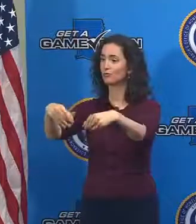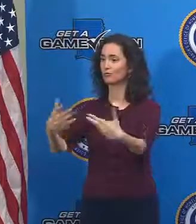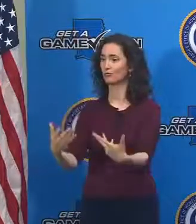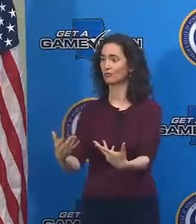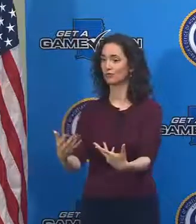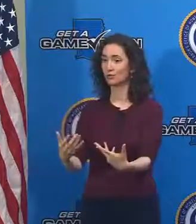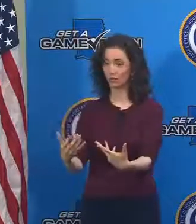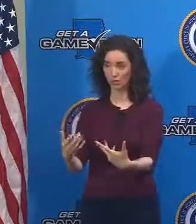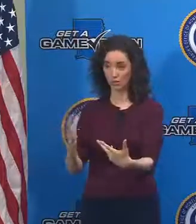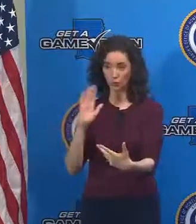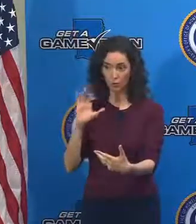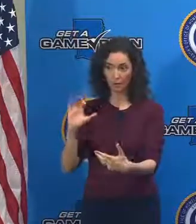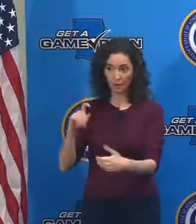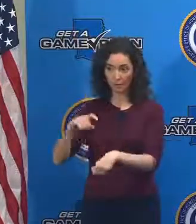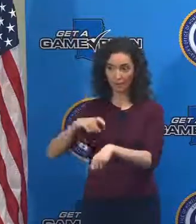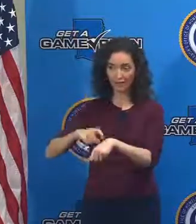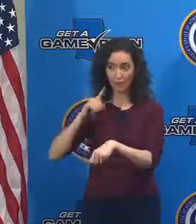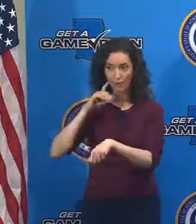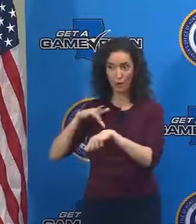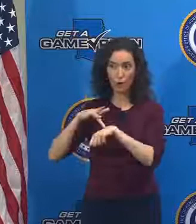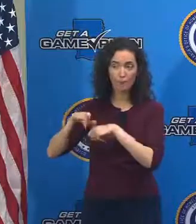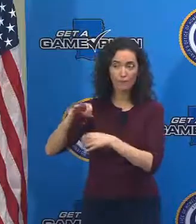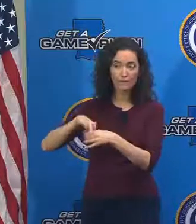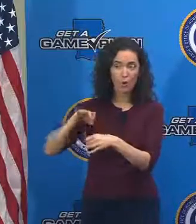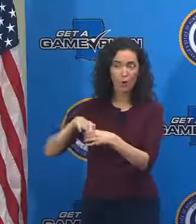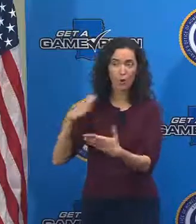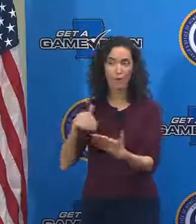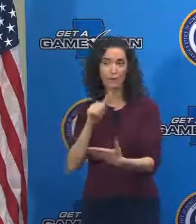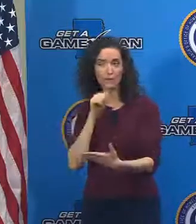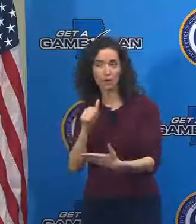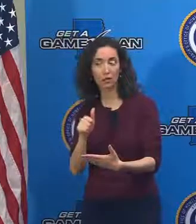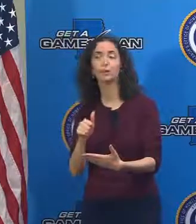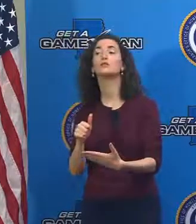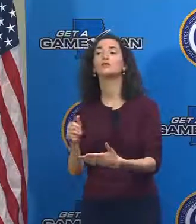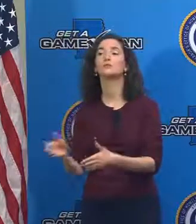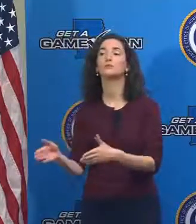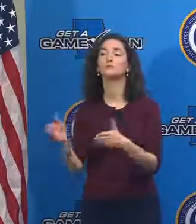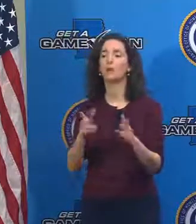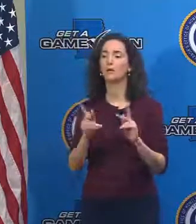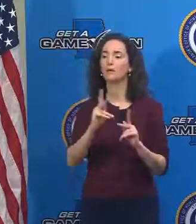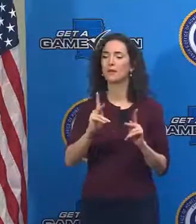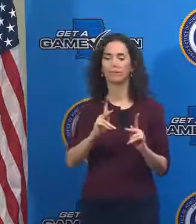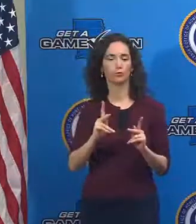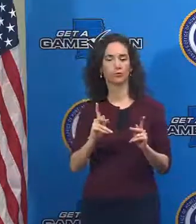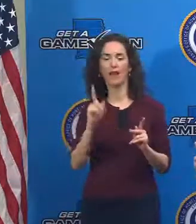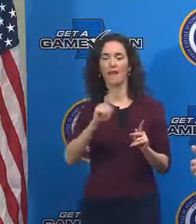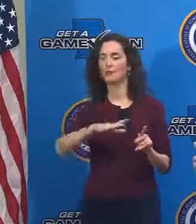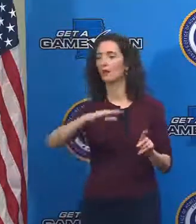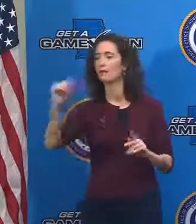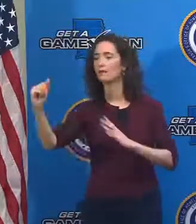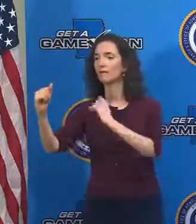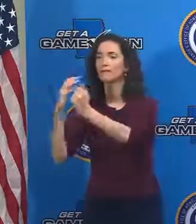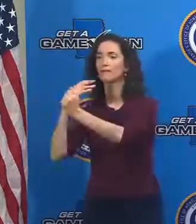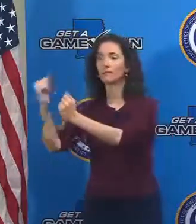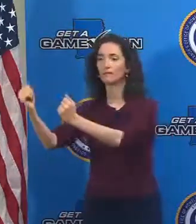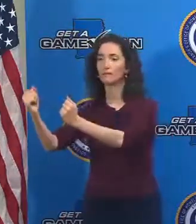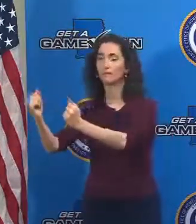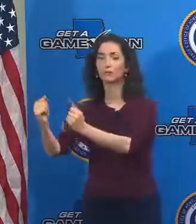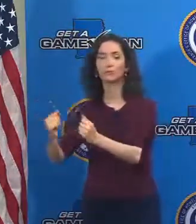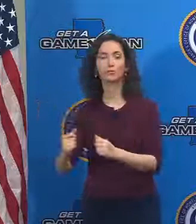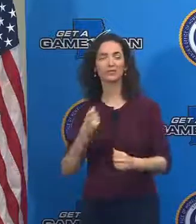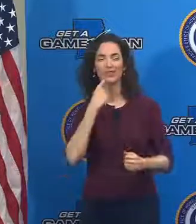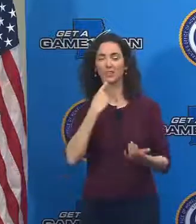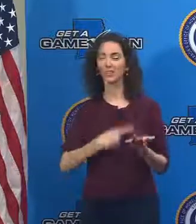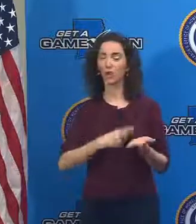sure if it's going to be back in time for early voting and so forth, and the displaced populations. And we were talking about nursing homes a moment ago.